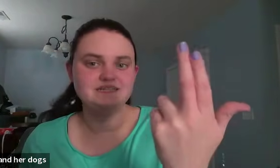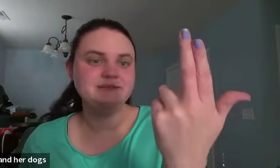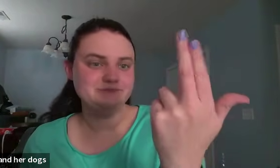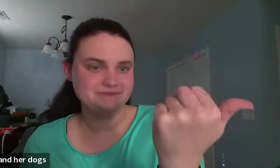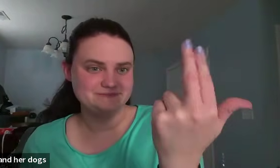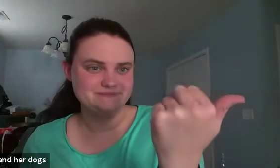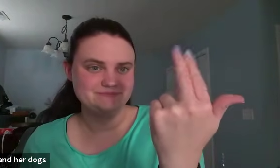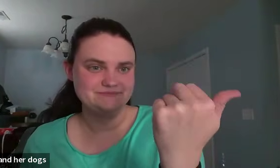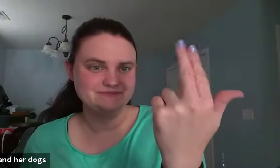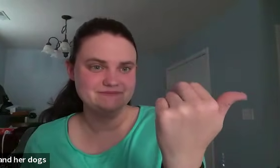13.